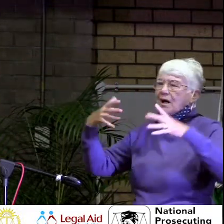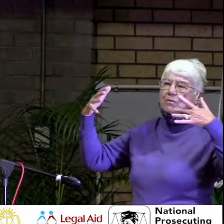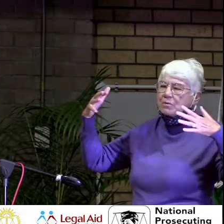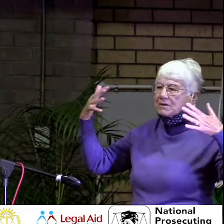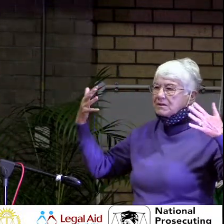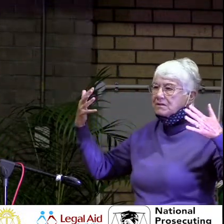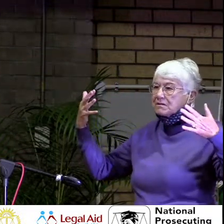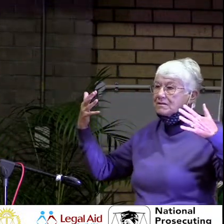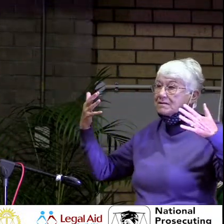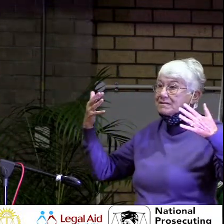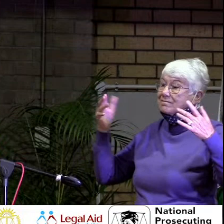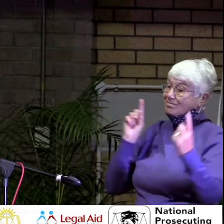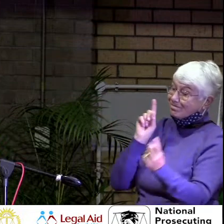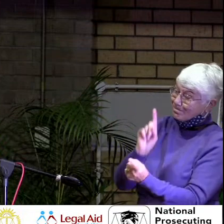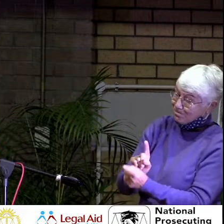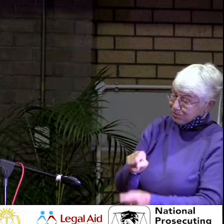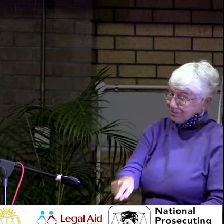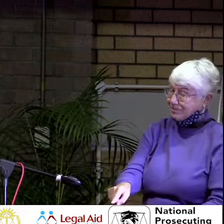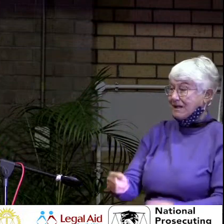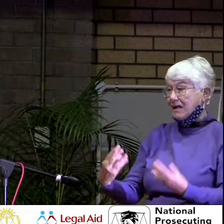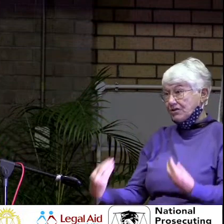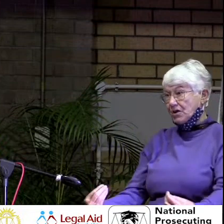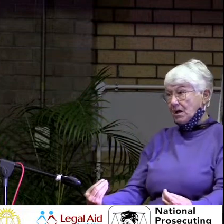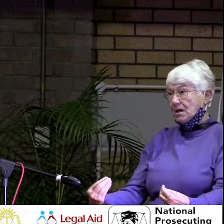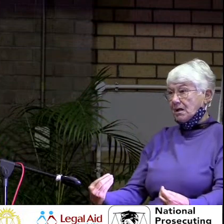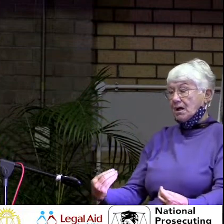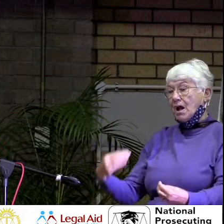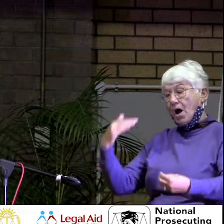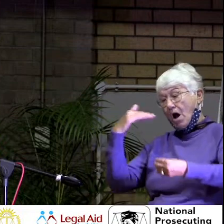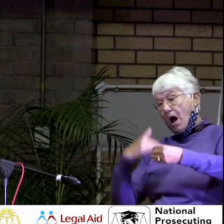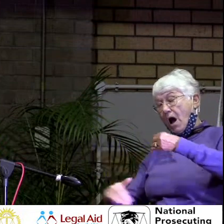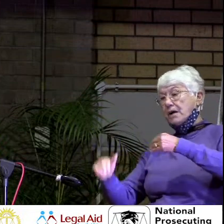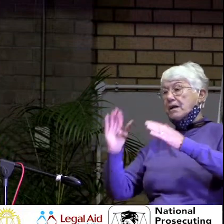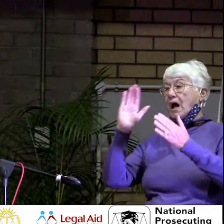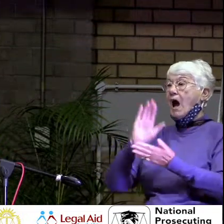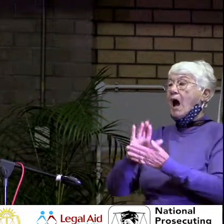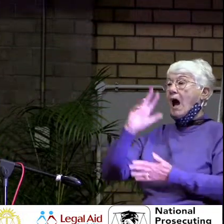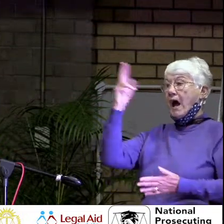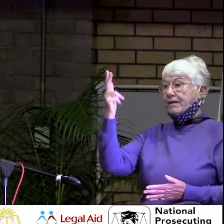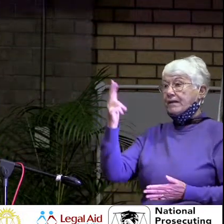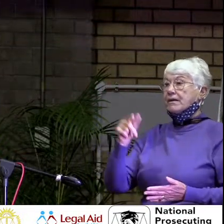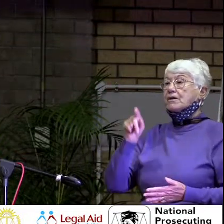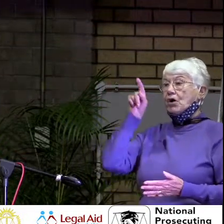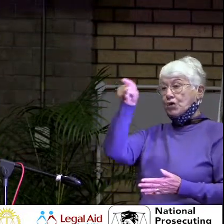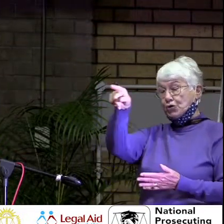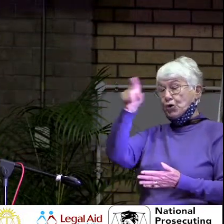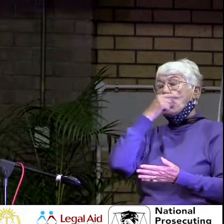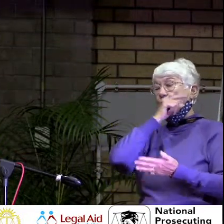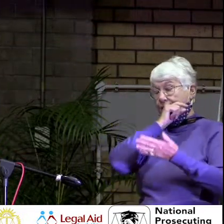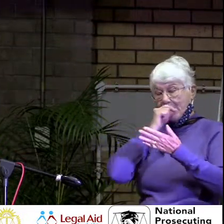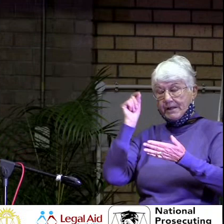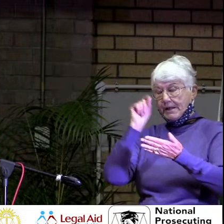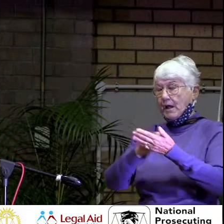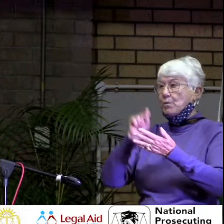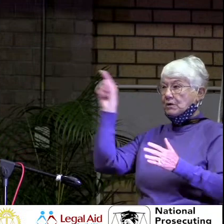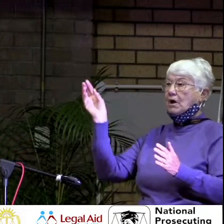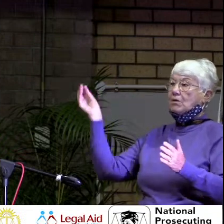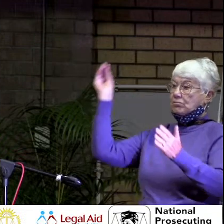against a child, that's a person under 18, then your name would go onto the National Register of Sex